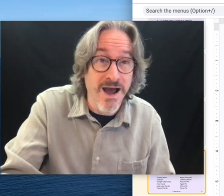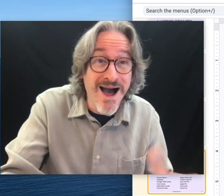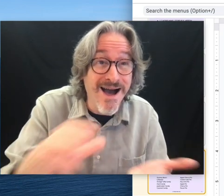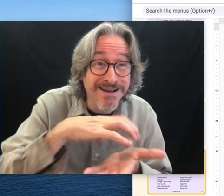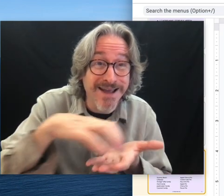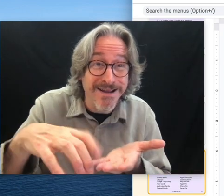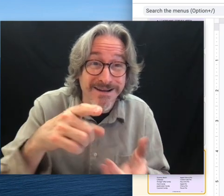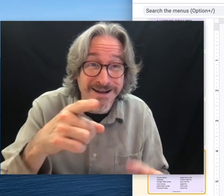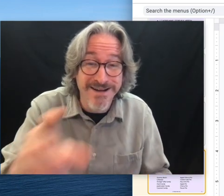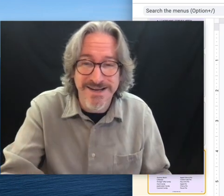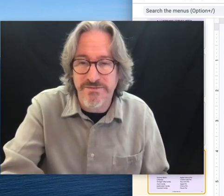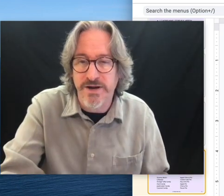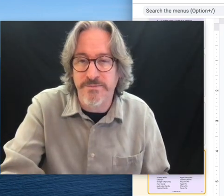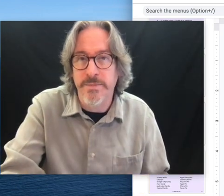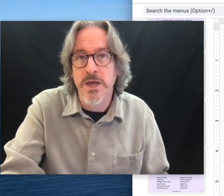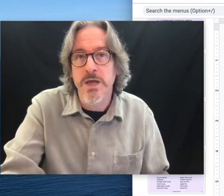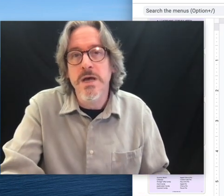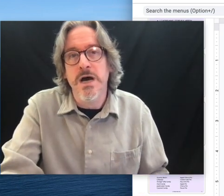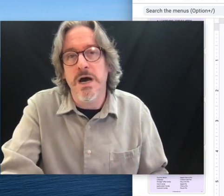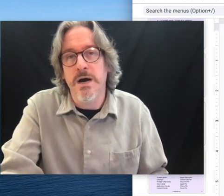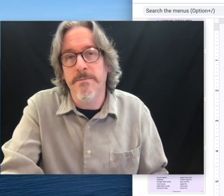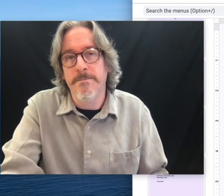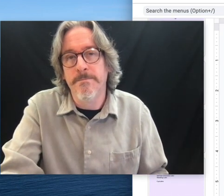cake. Cake, right?